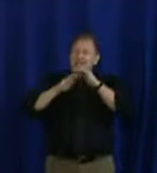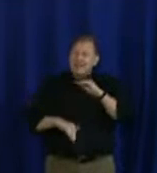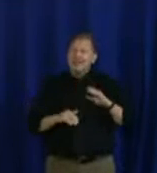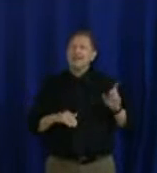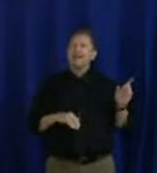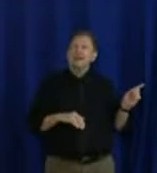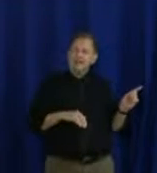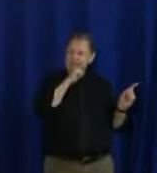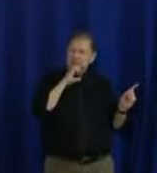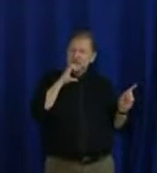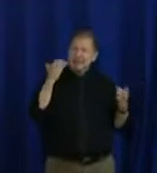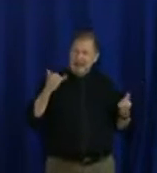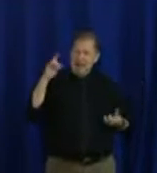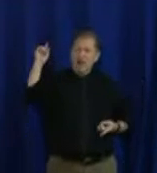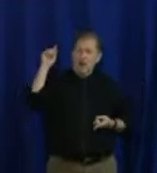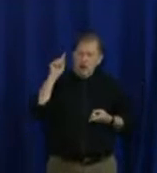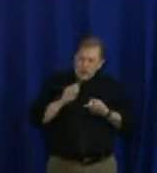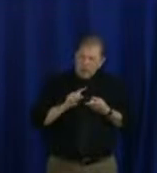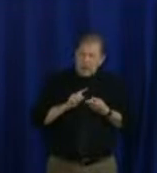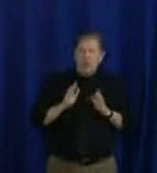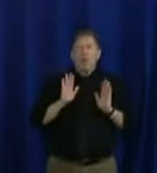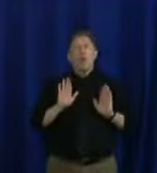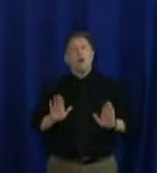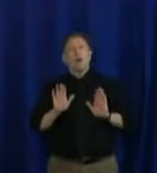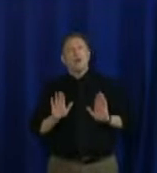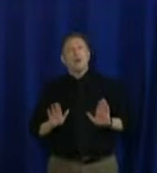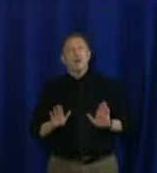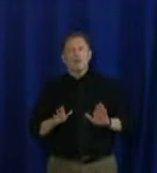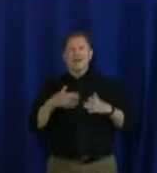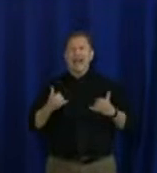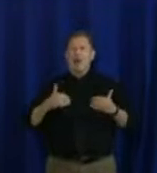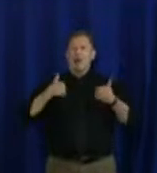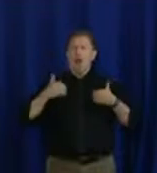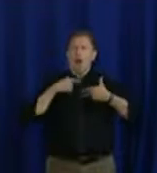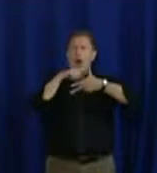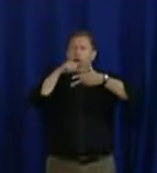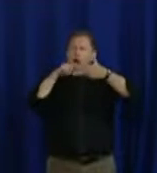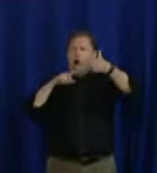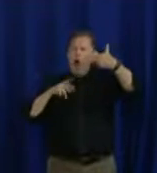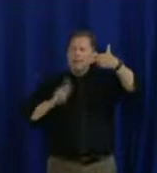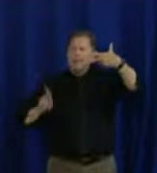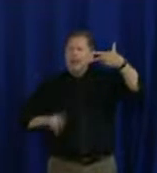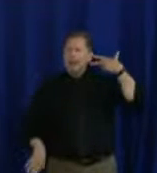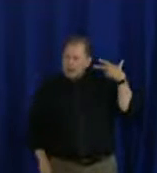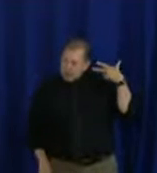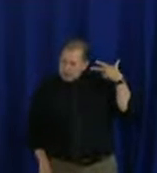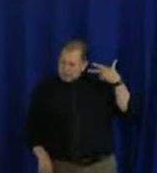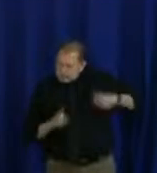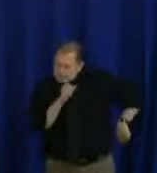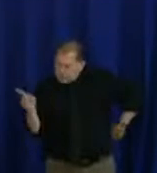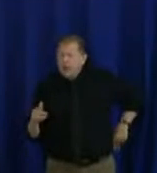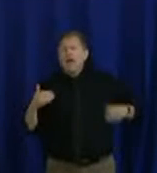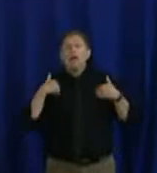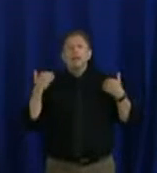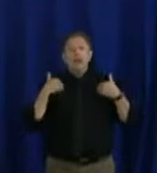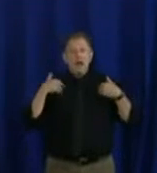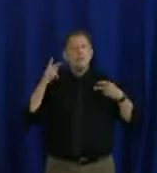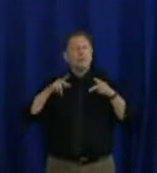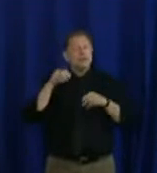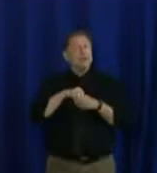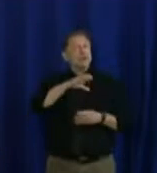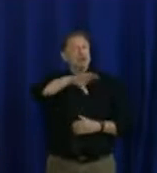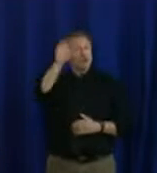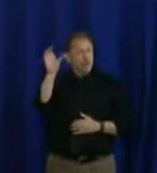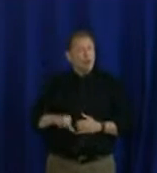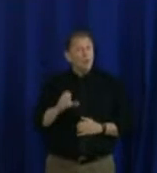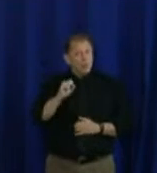children under 18. That's great. But younger Chicagoans are not immune to serious